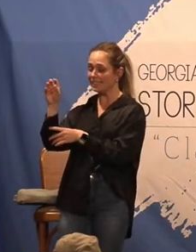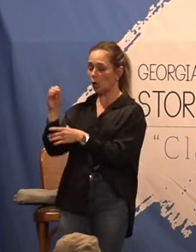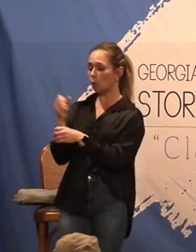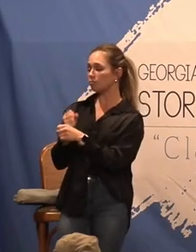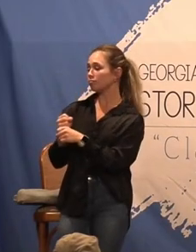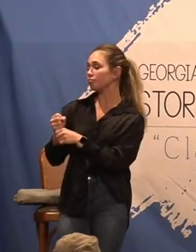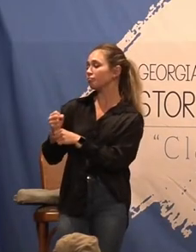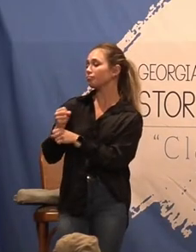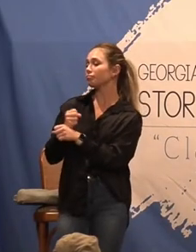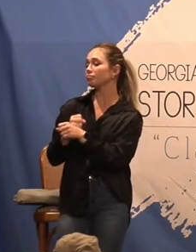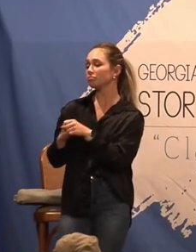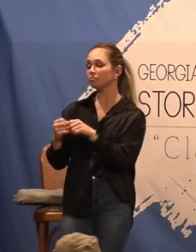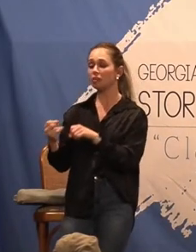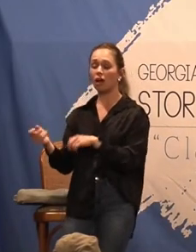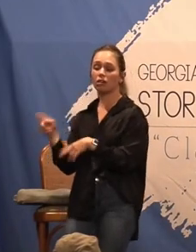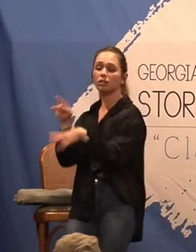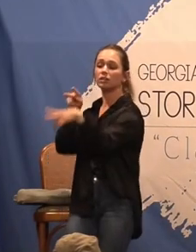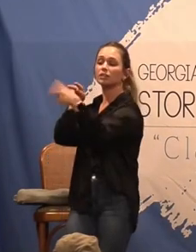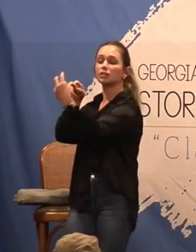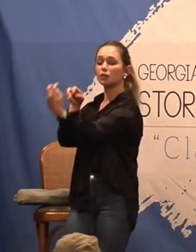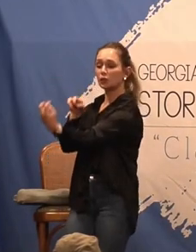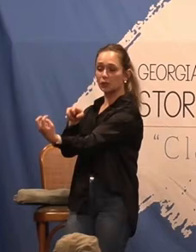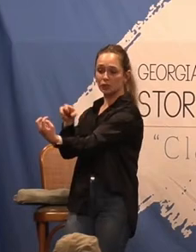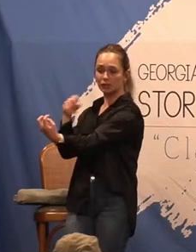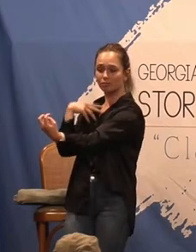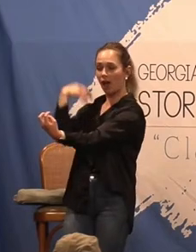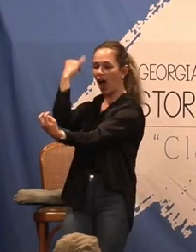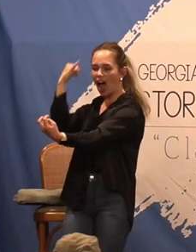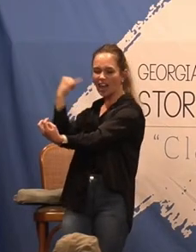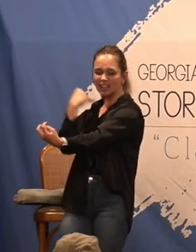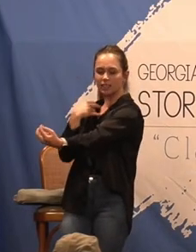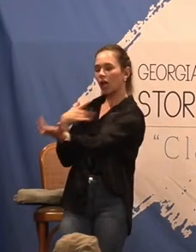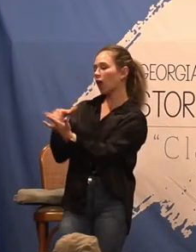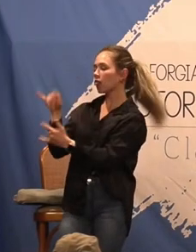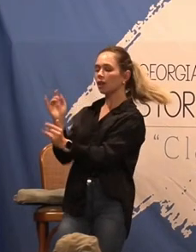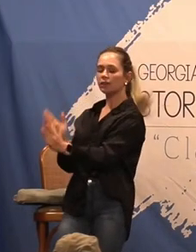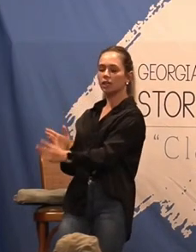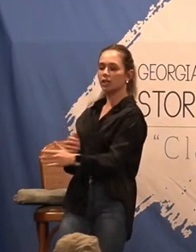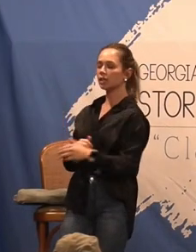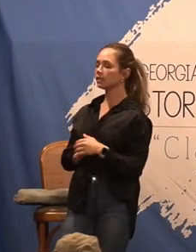from my sullen but sultry Italian lover.